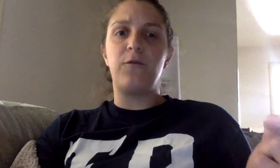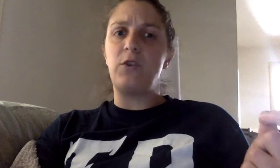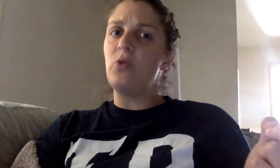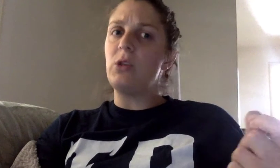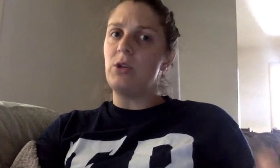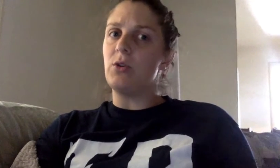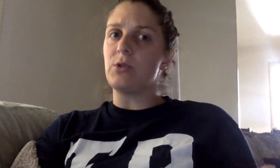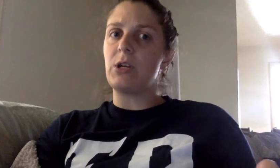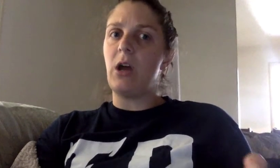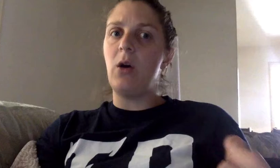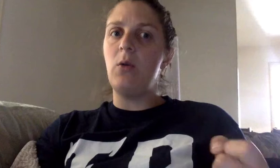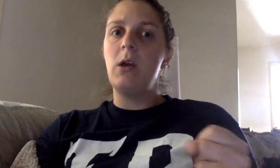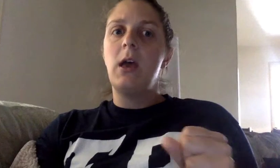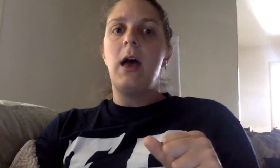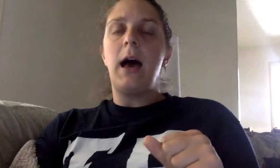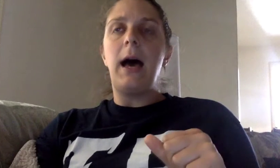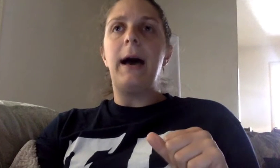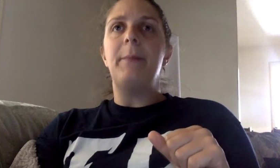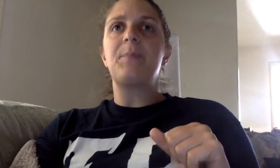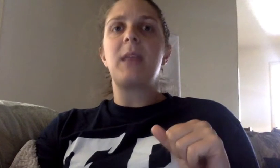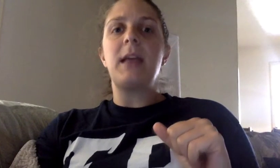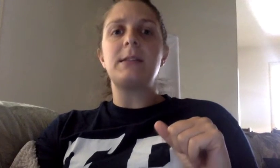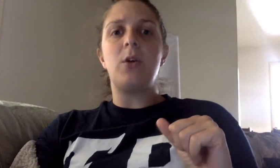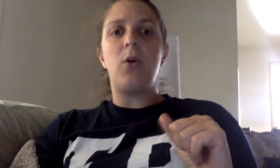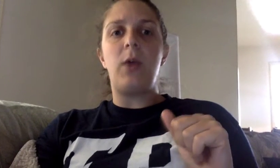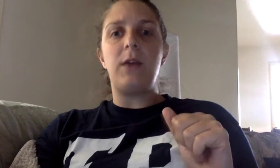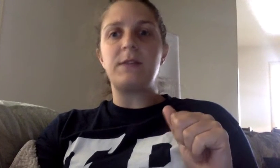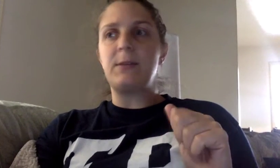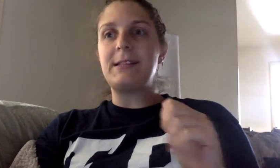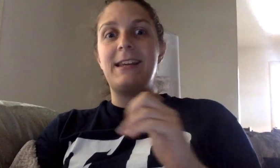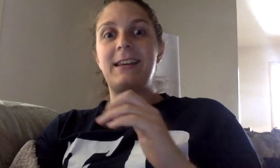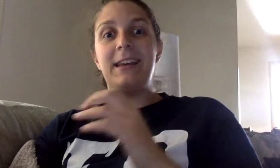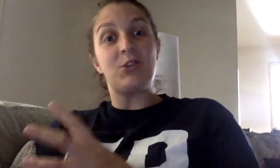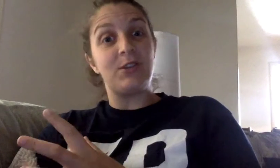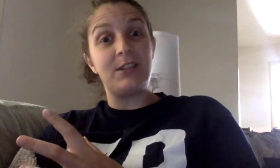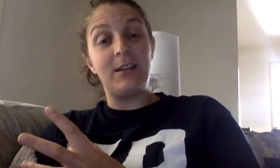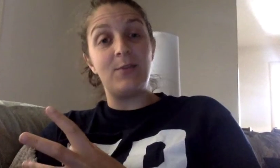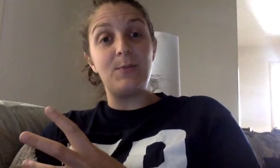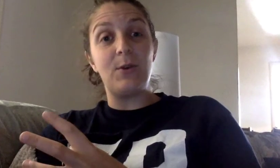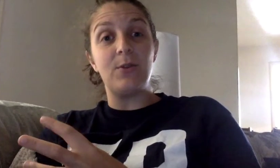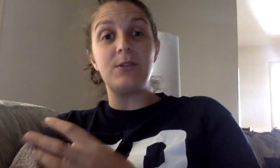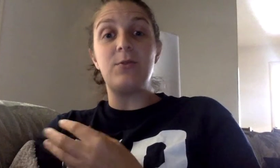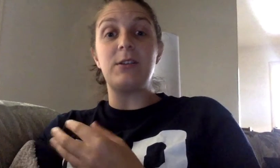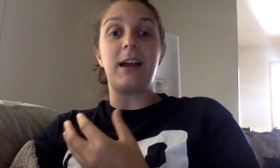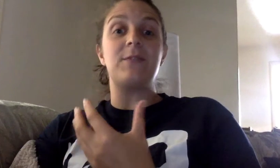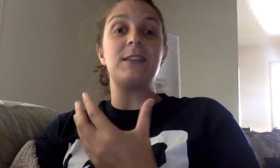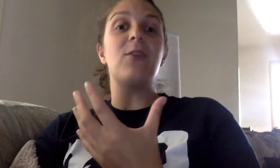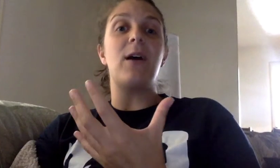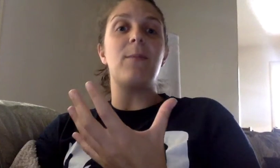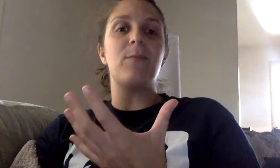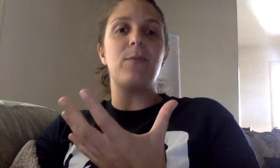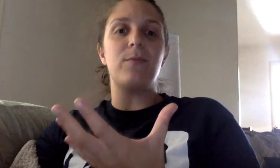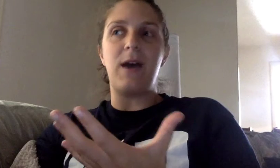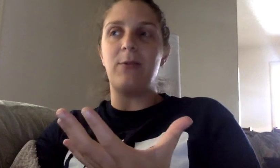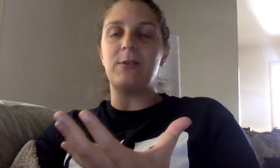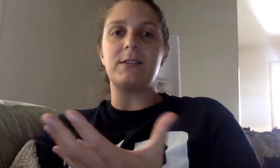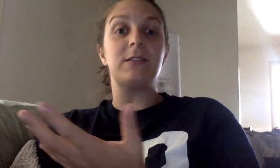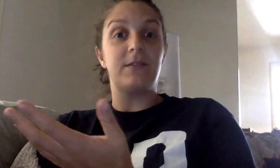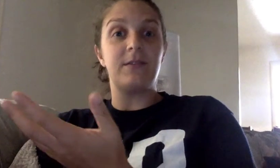few years ago. And so if someone's interested in those murals, you can kind of tell them that was